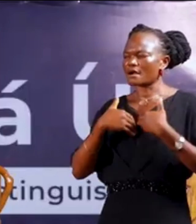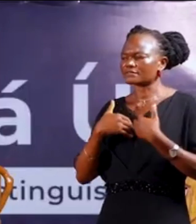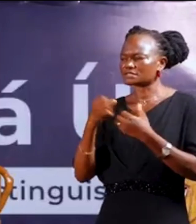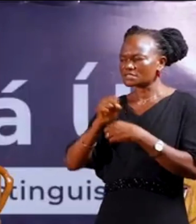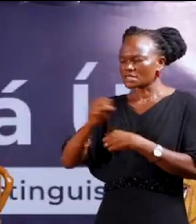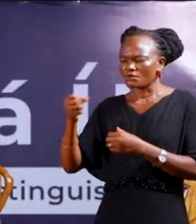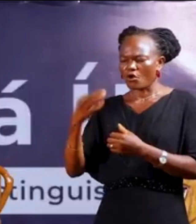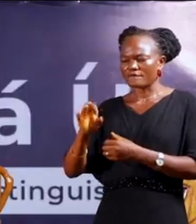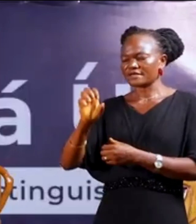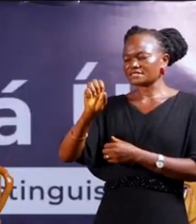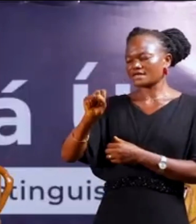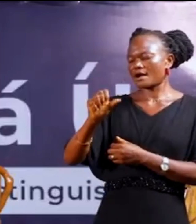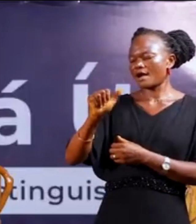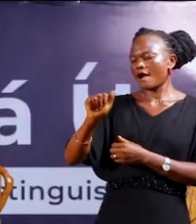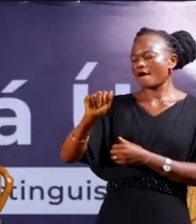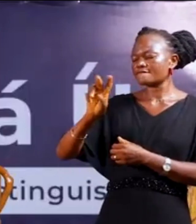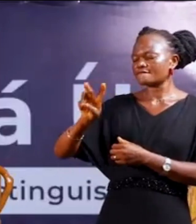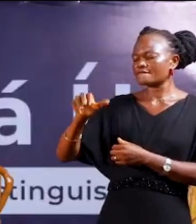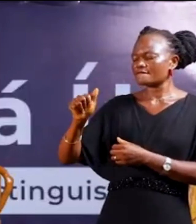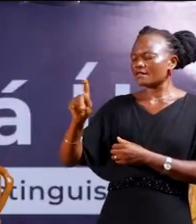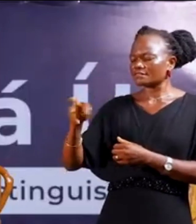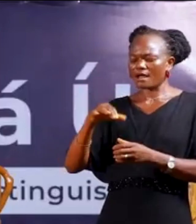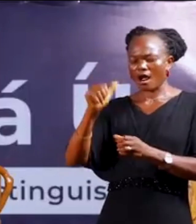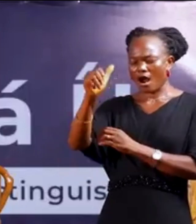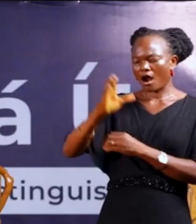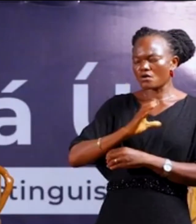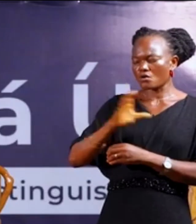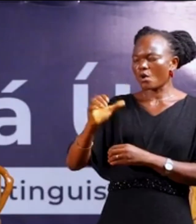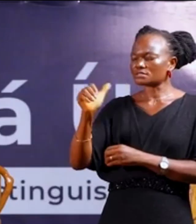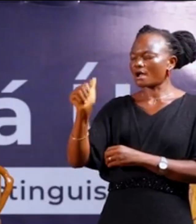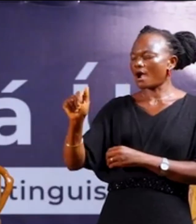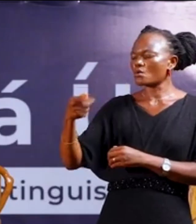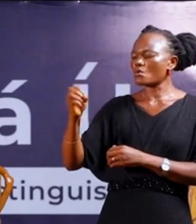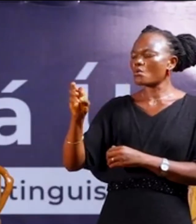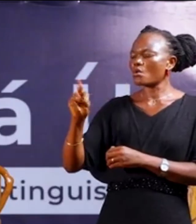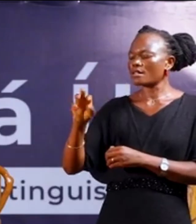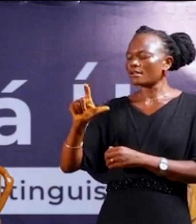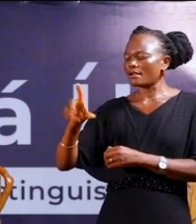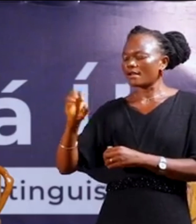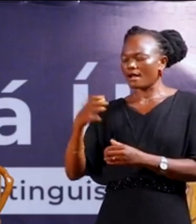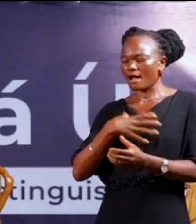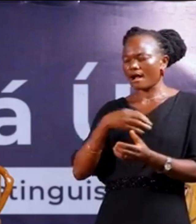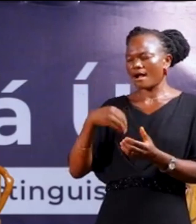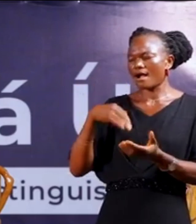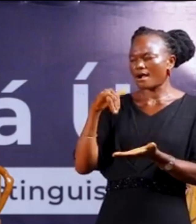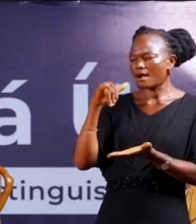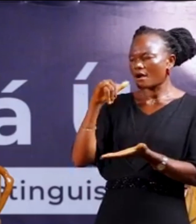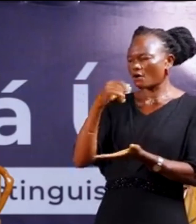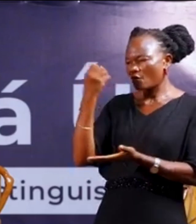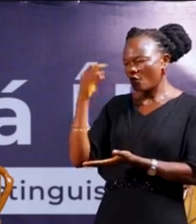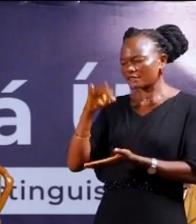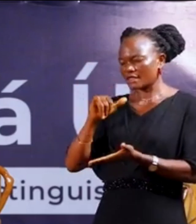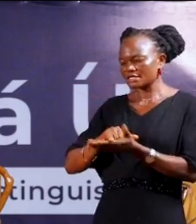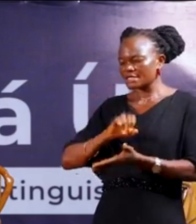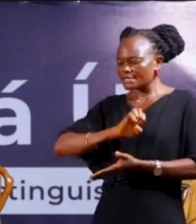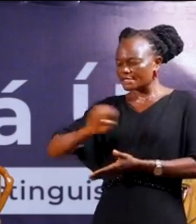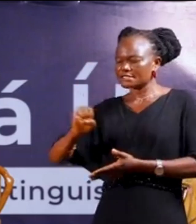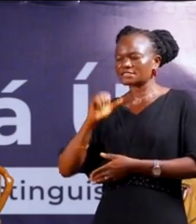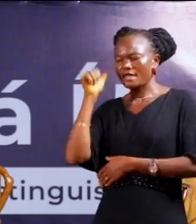the savannah, across Angola, and to the great lake regions of East